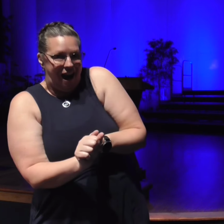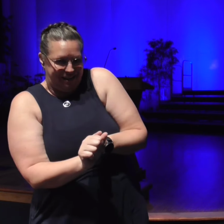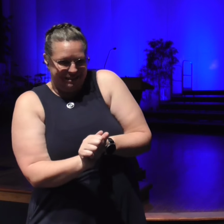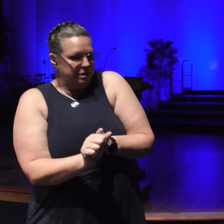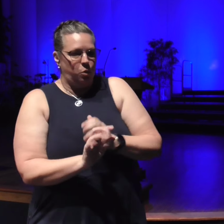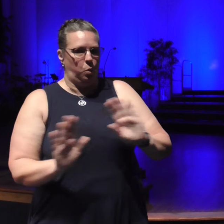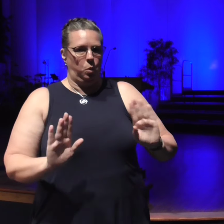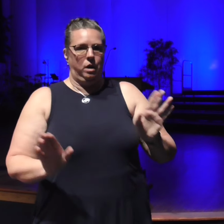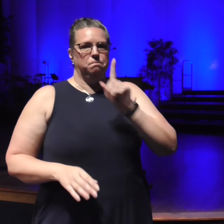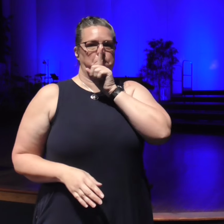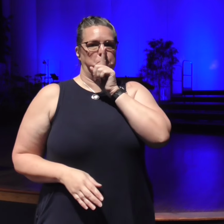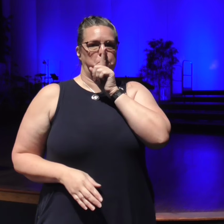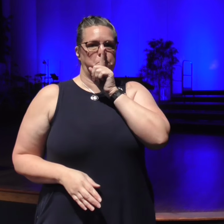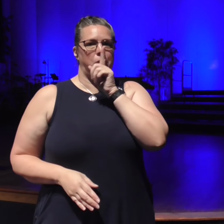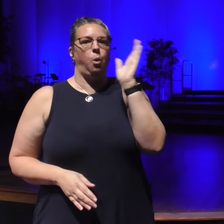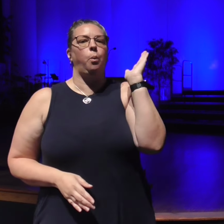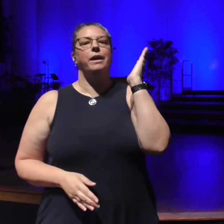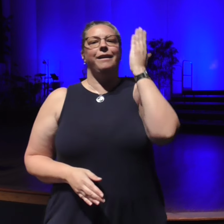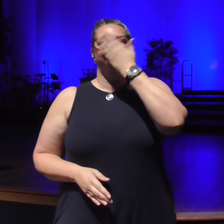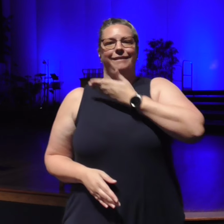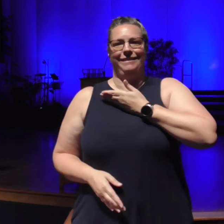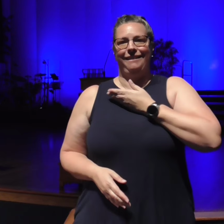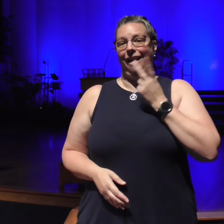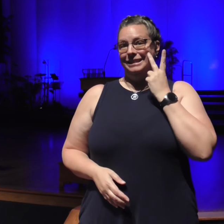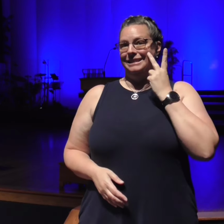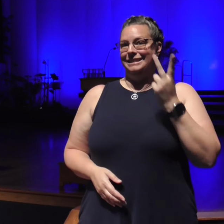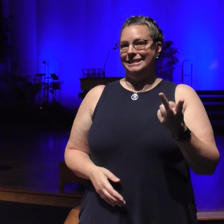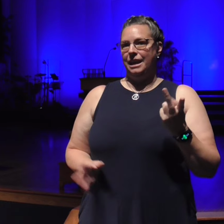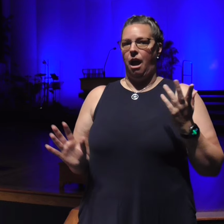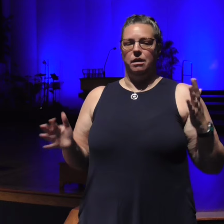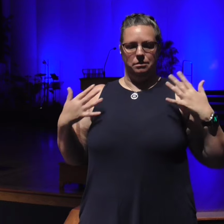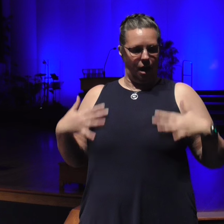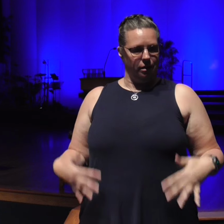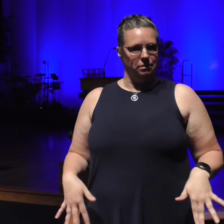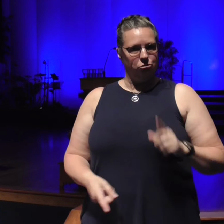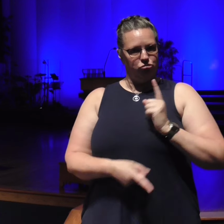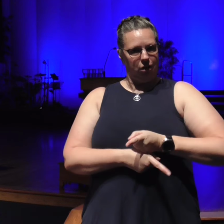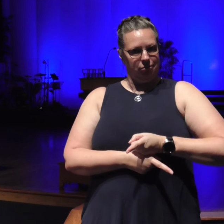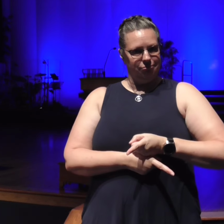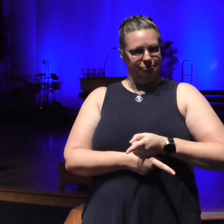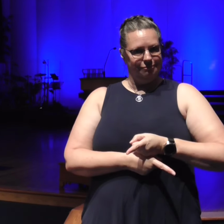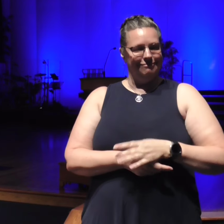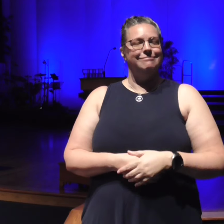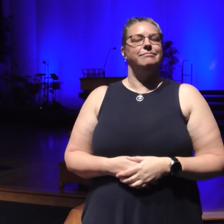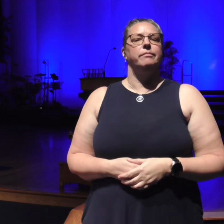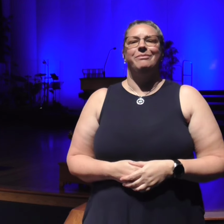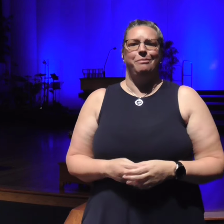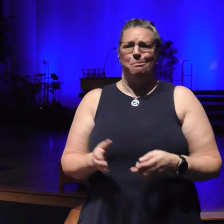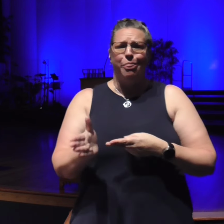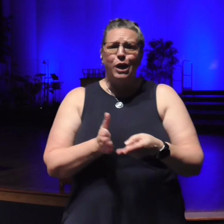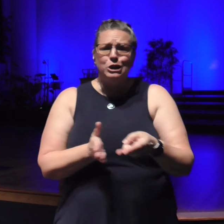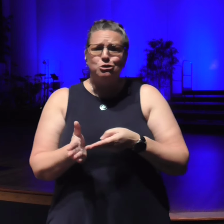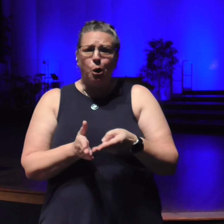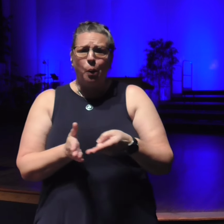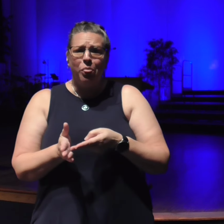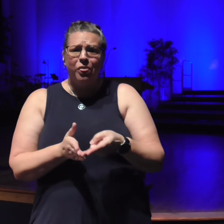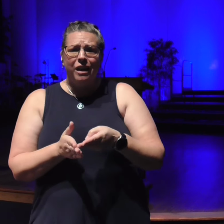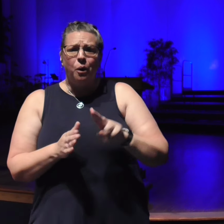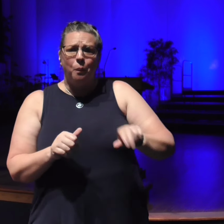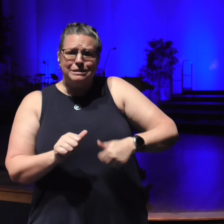tapestry. We want them to see us as all put together. But the truth is, without